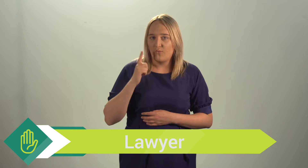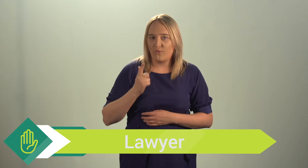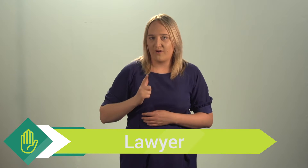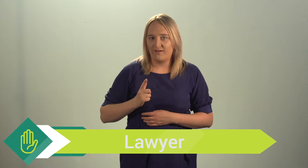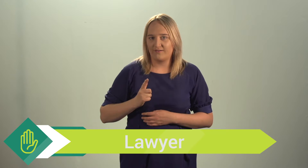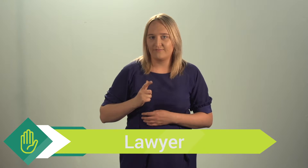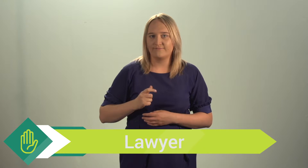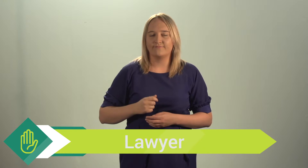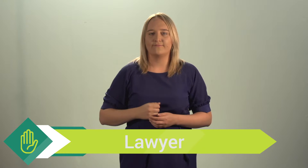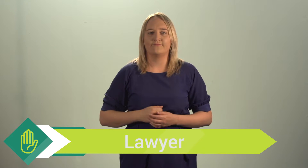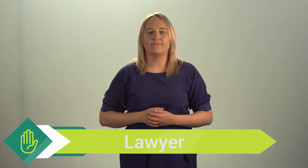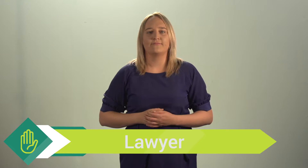lawyer,